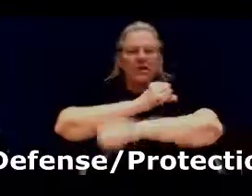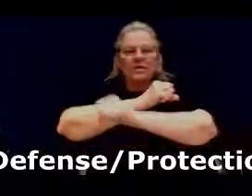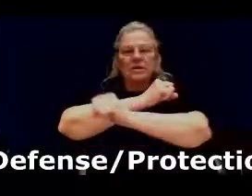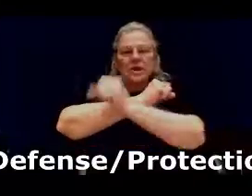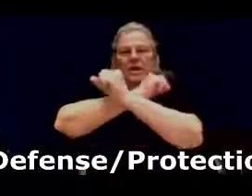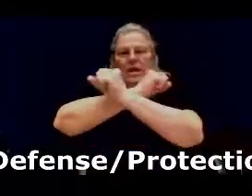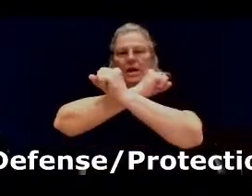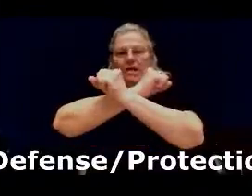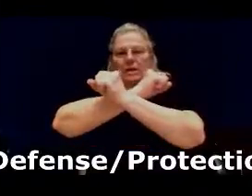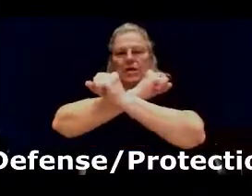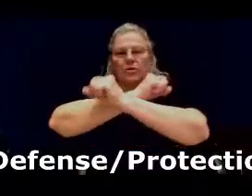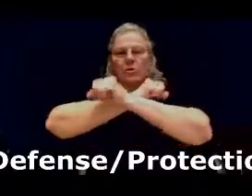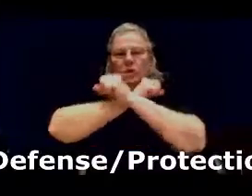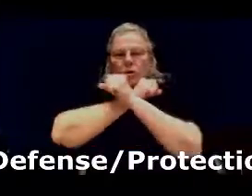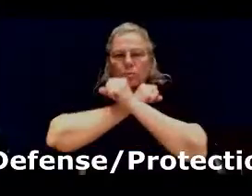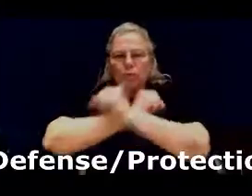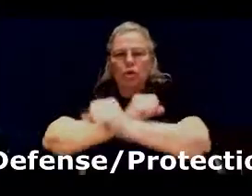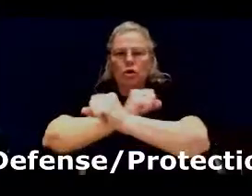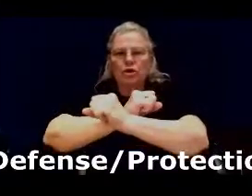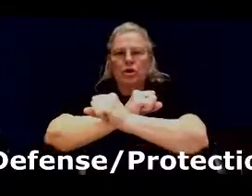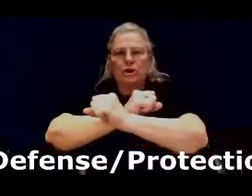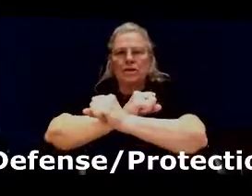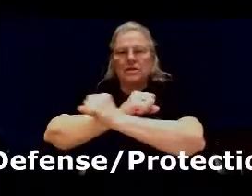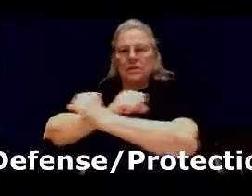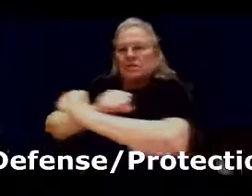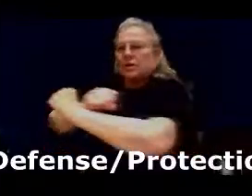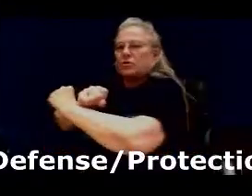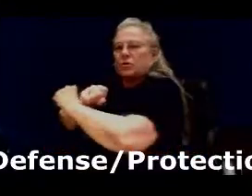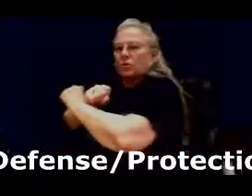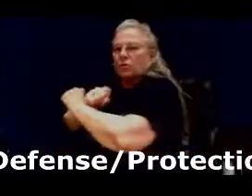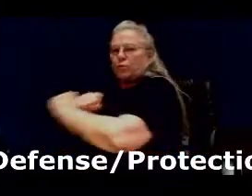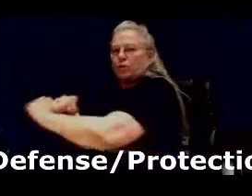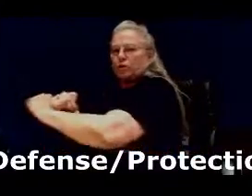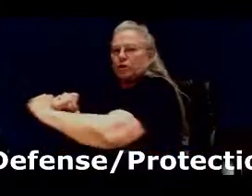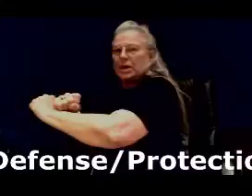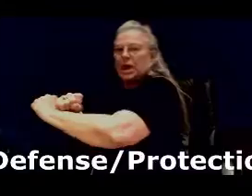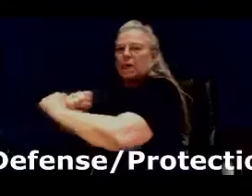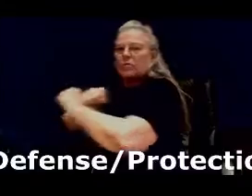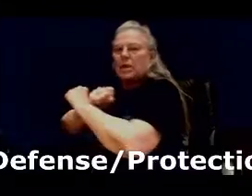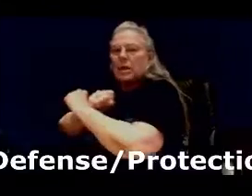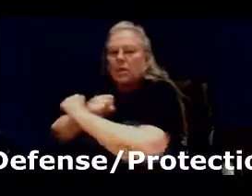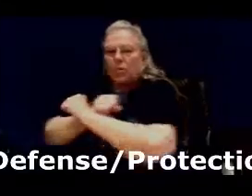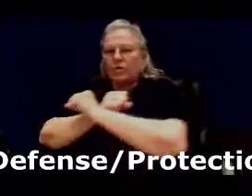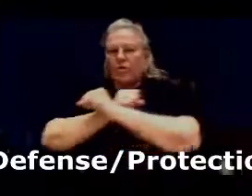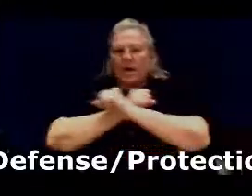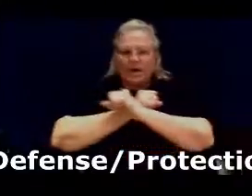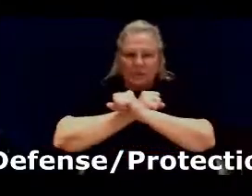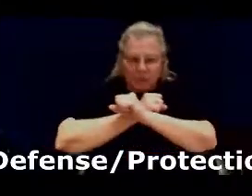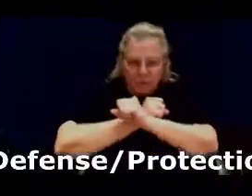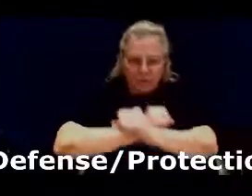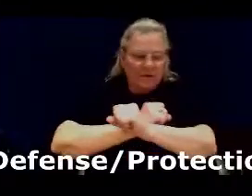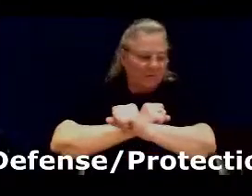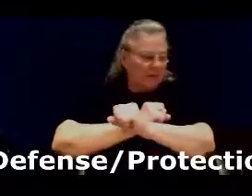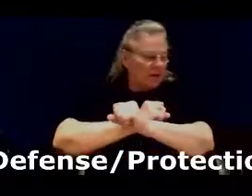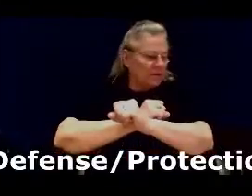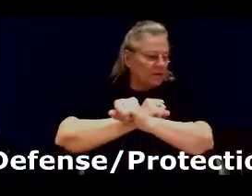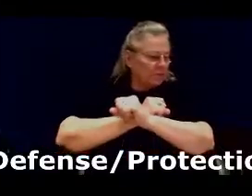Defense, and it's like you're pushing against something so that you're pushing out with your hands. Defense.